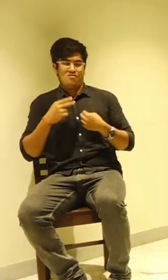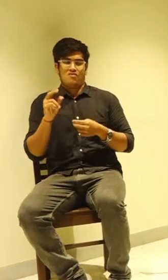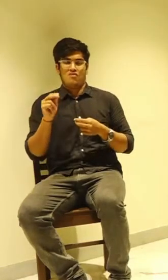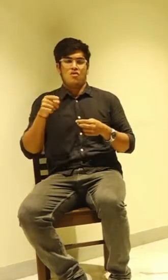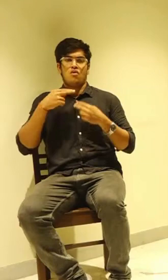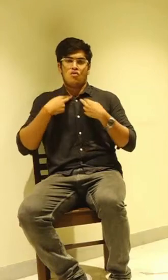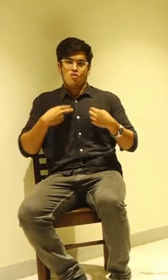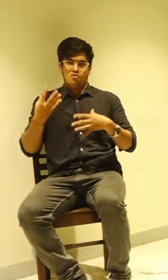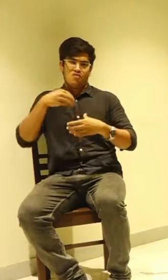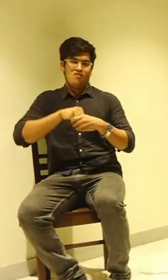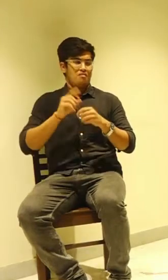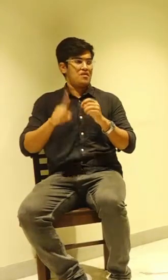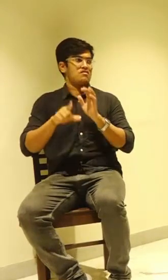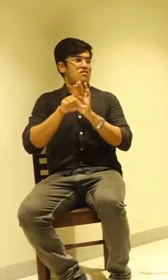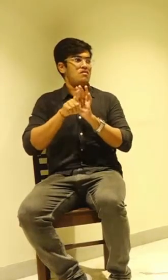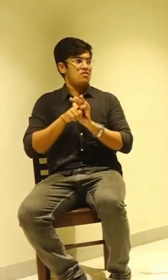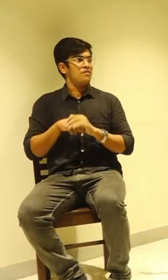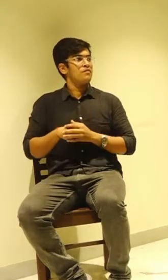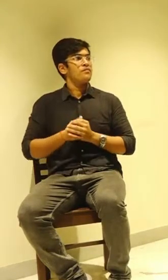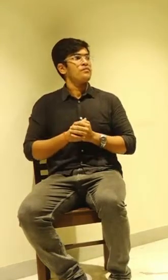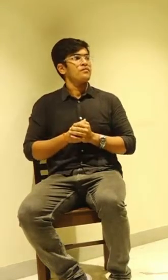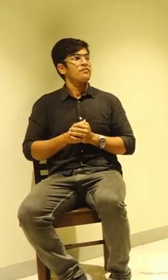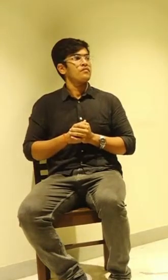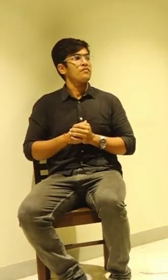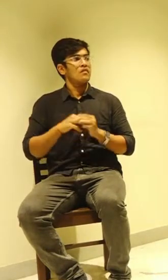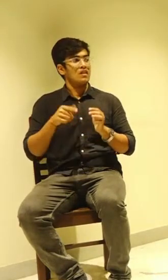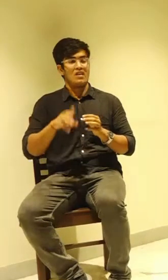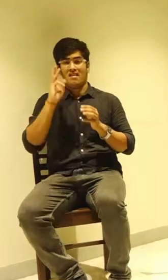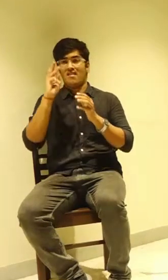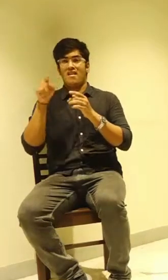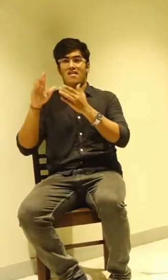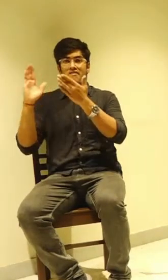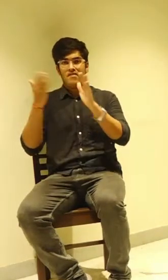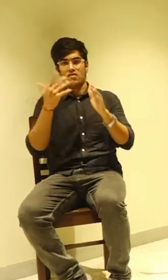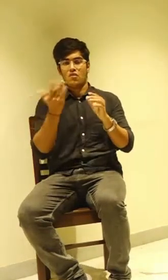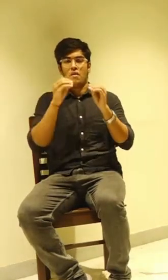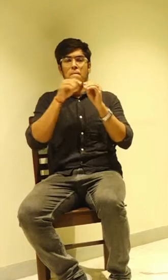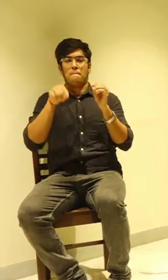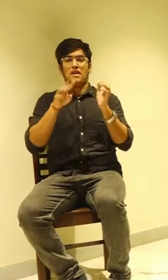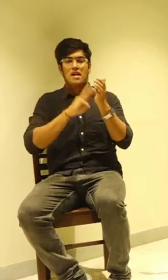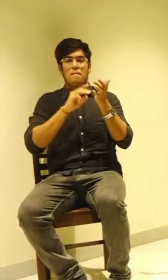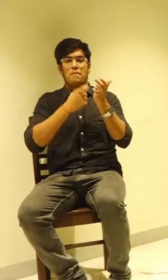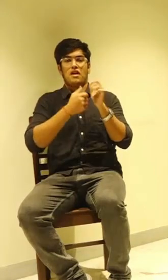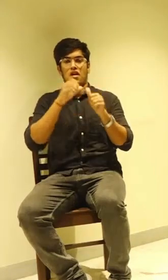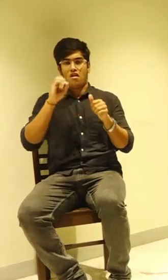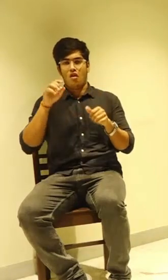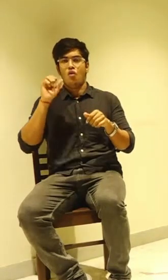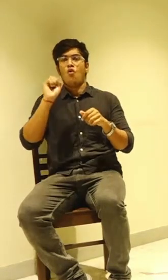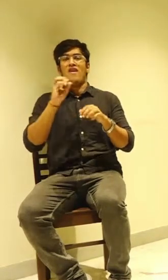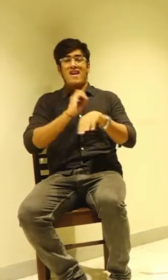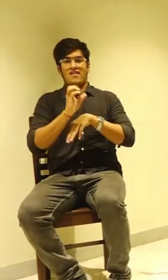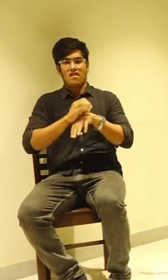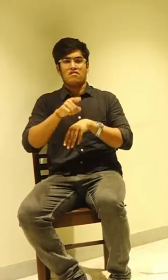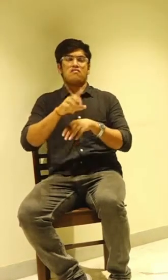review. So as such, it appeared in this third phase that B.N. Rao's advice was rejected. Due process rights would be a part